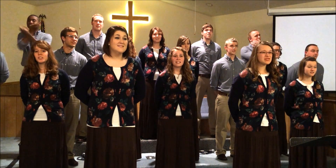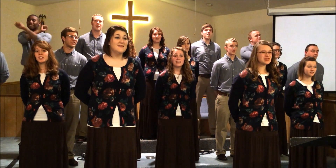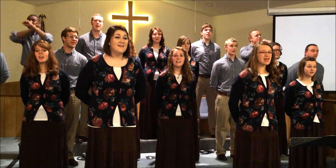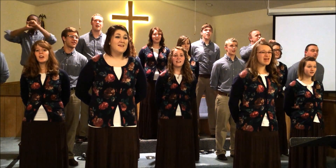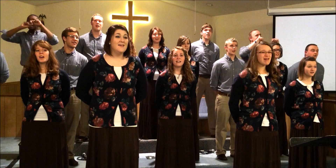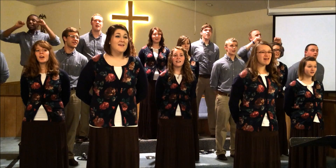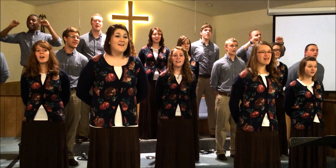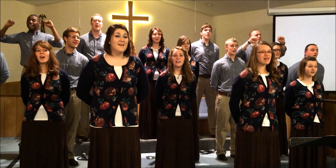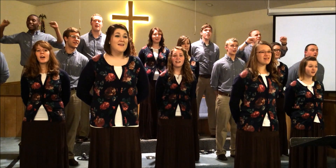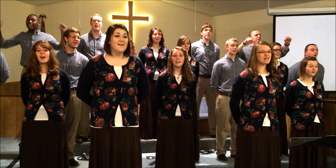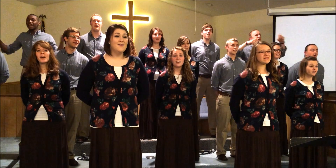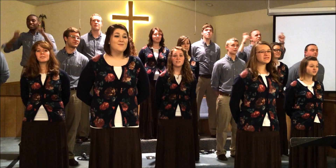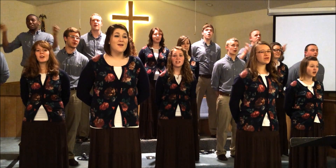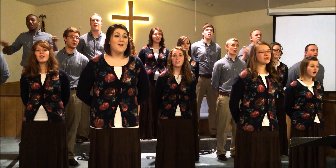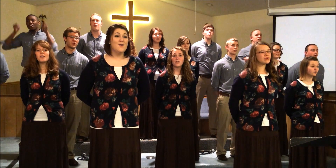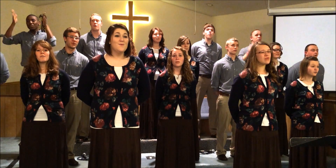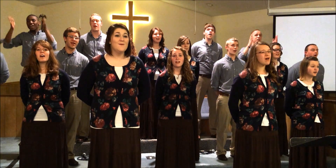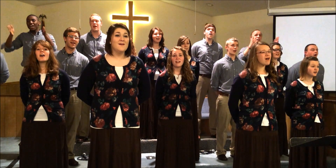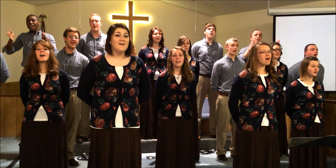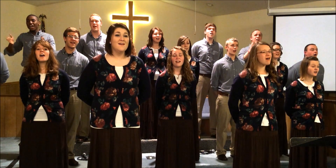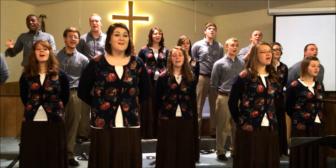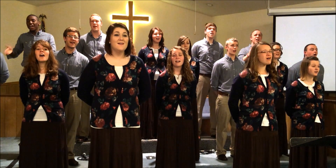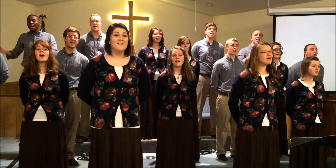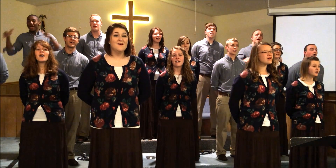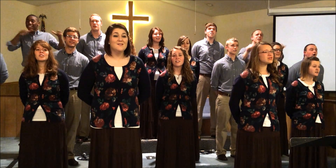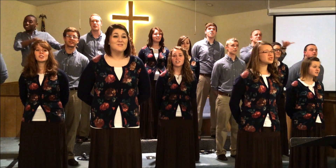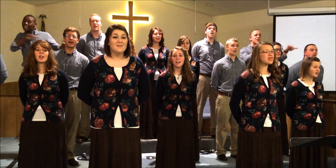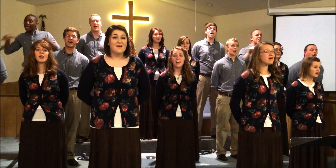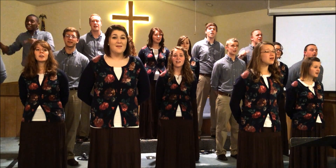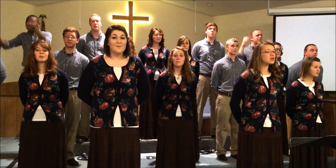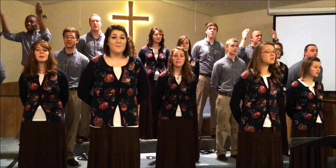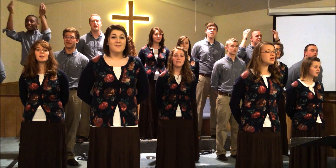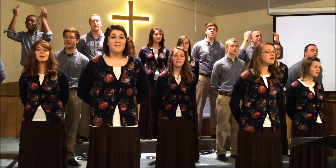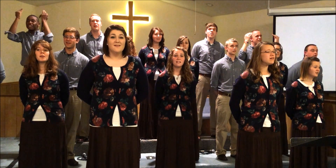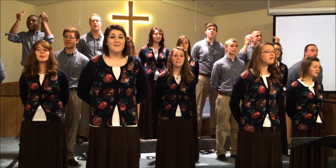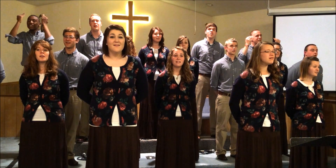saved a wretch like me